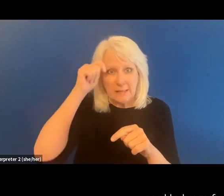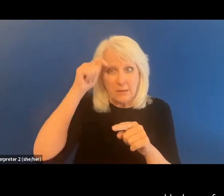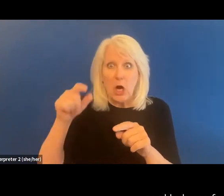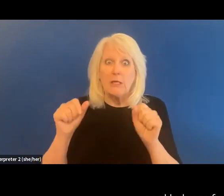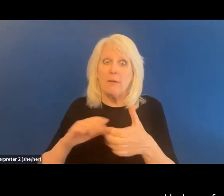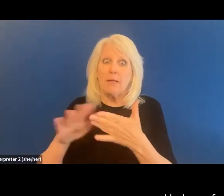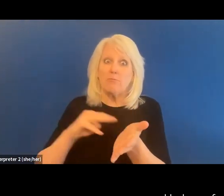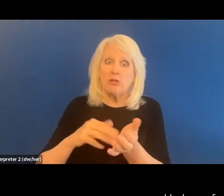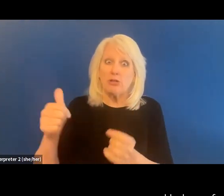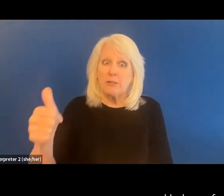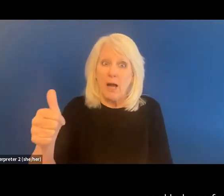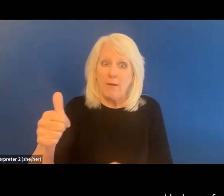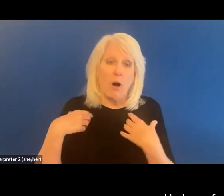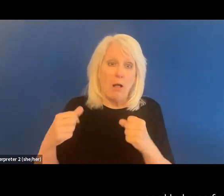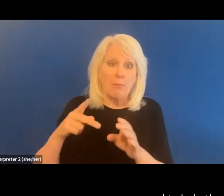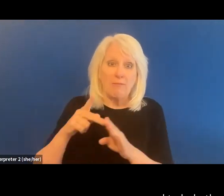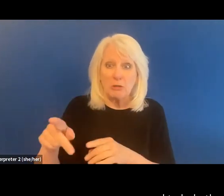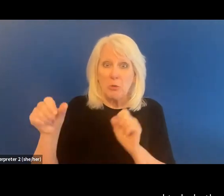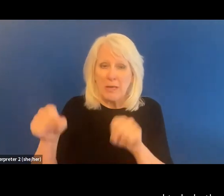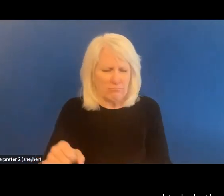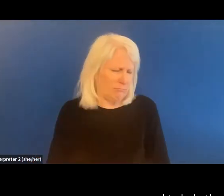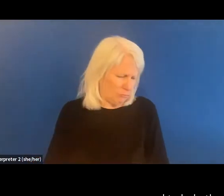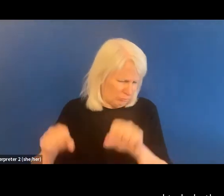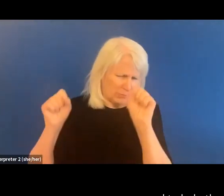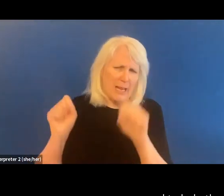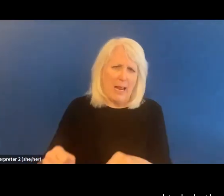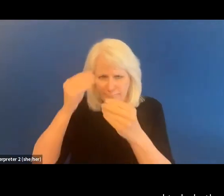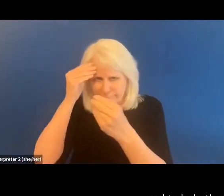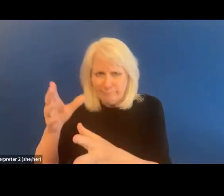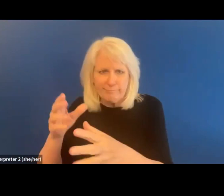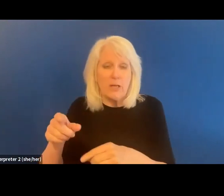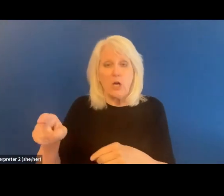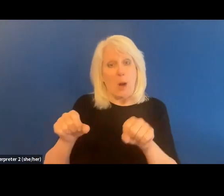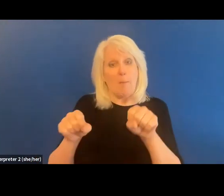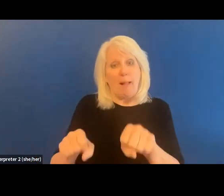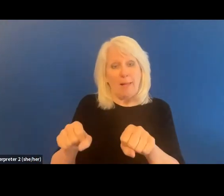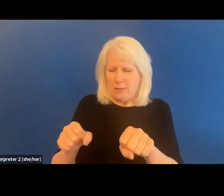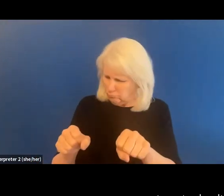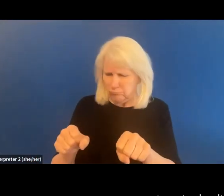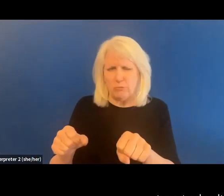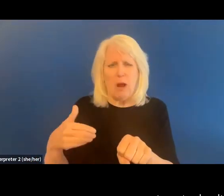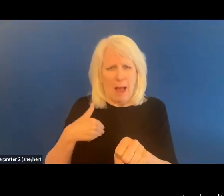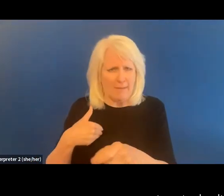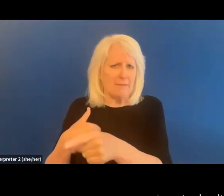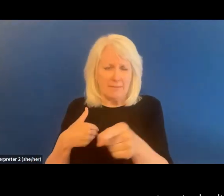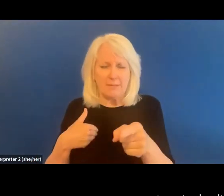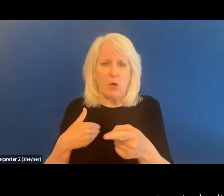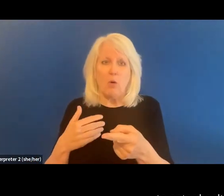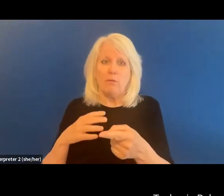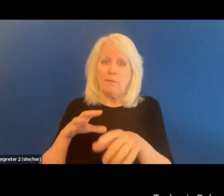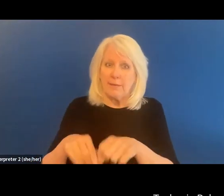health professions is a place for them, and to help them understand their ability to enter health professions